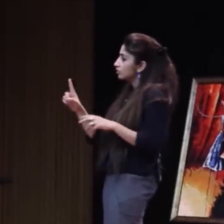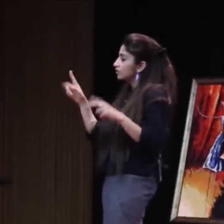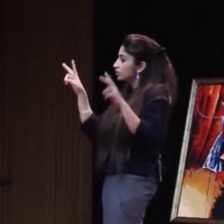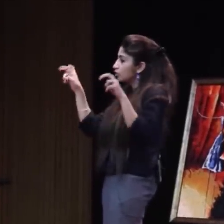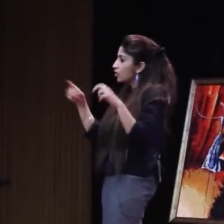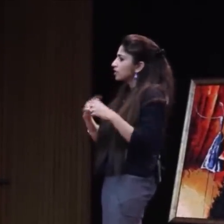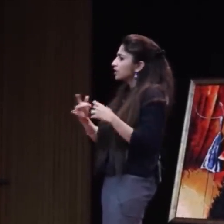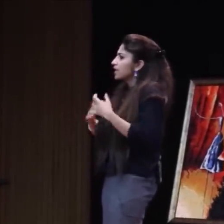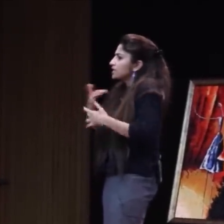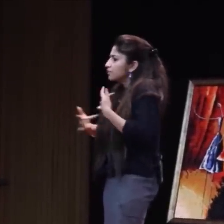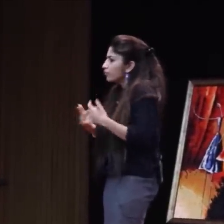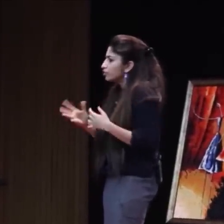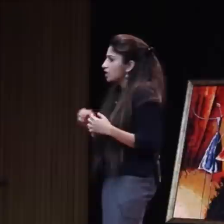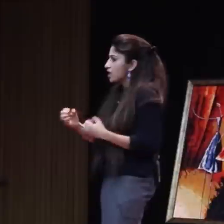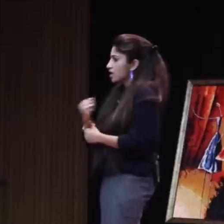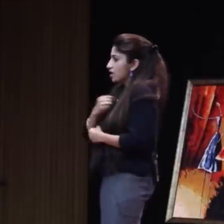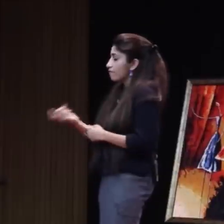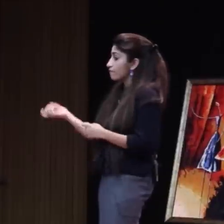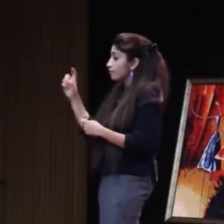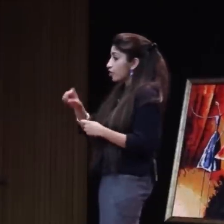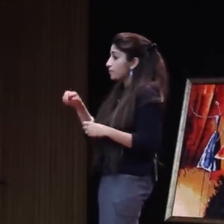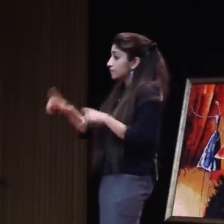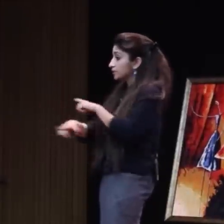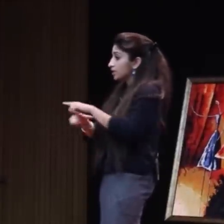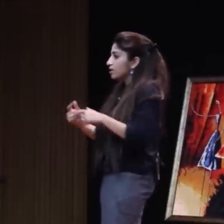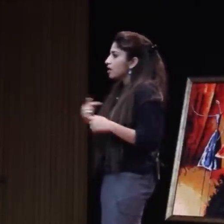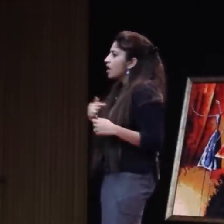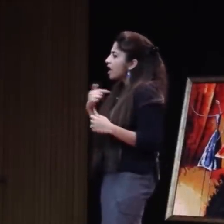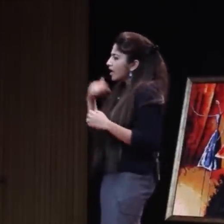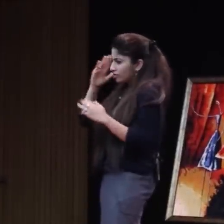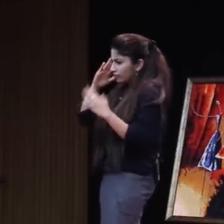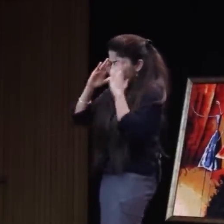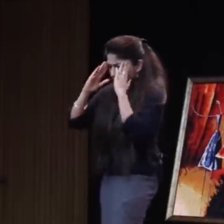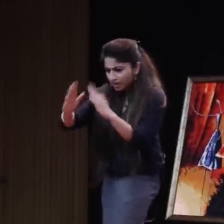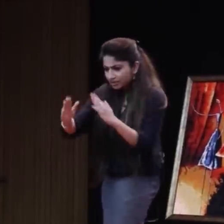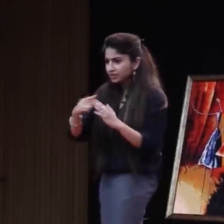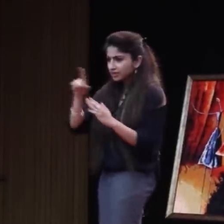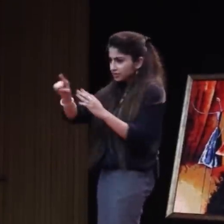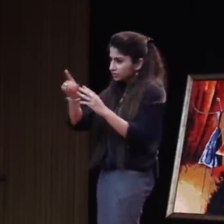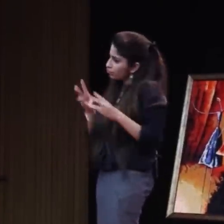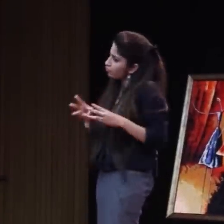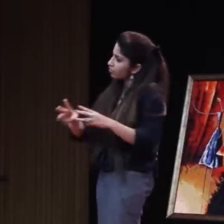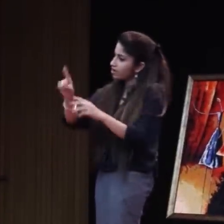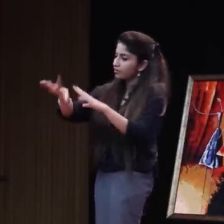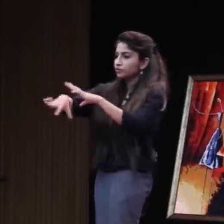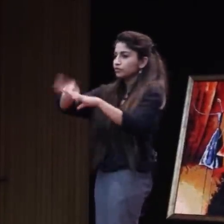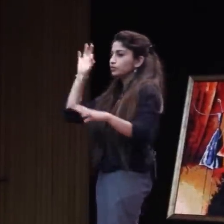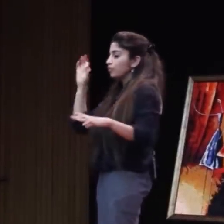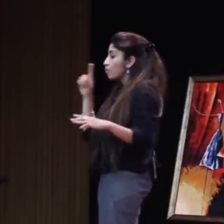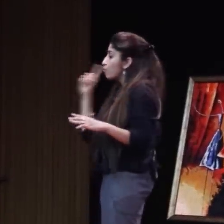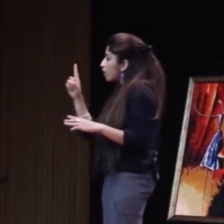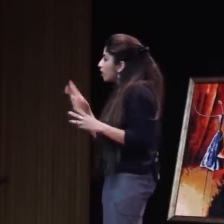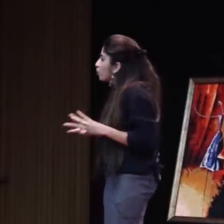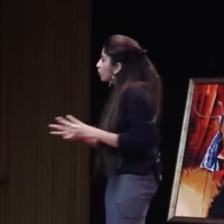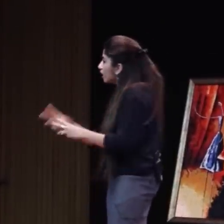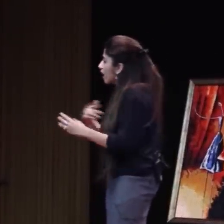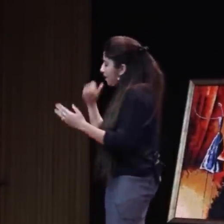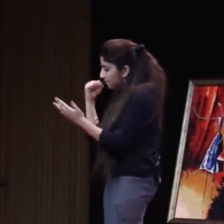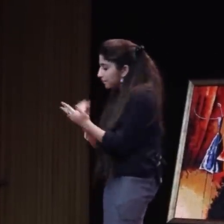and the contentment that I got from signing made me feel that this is going to be the very profound experience